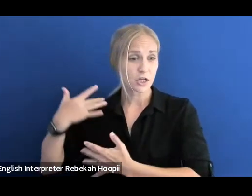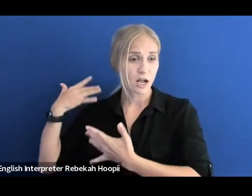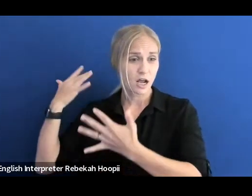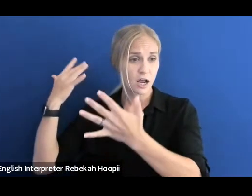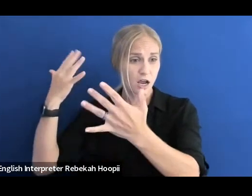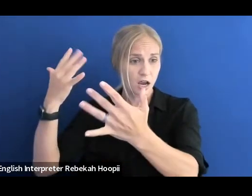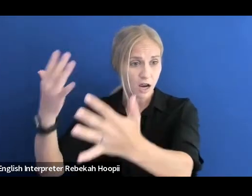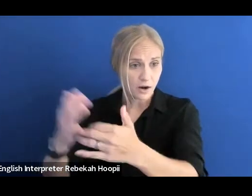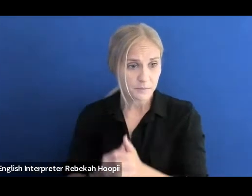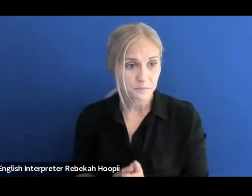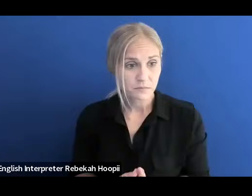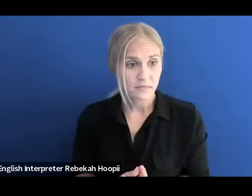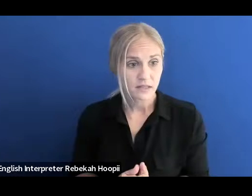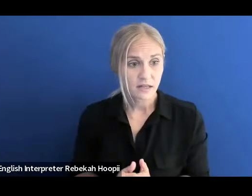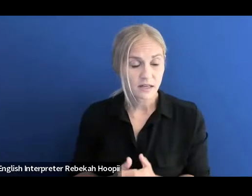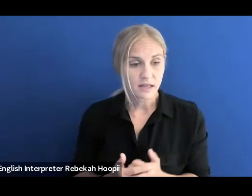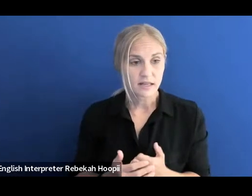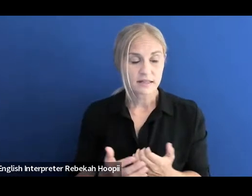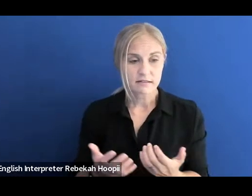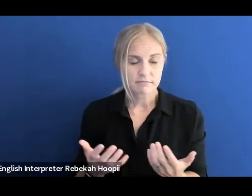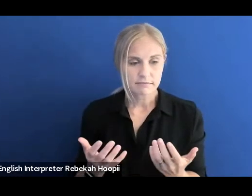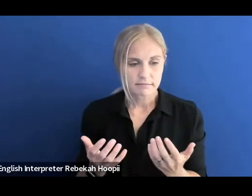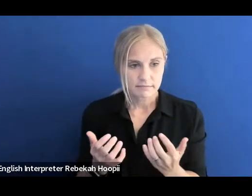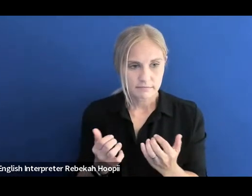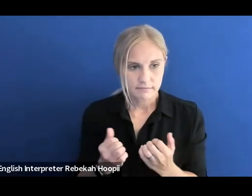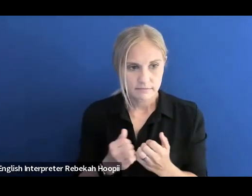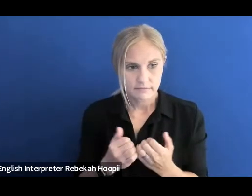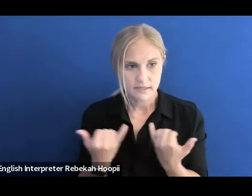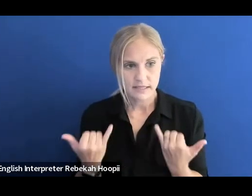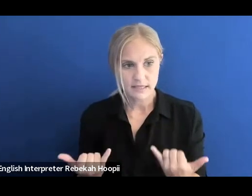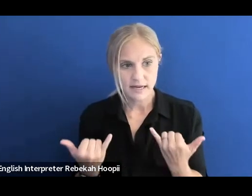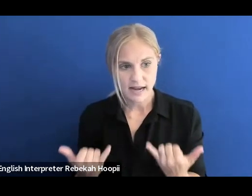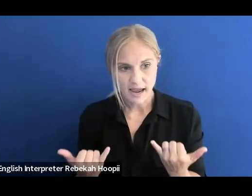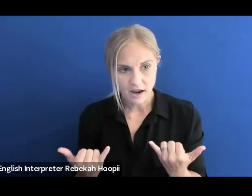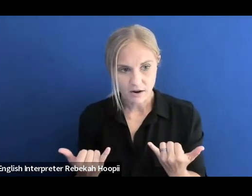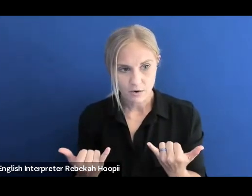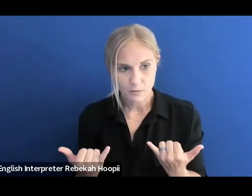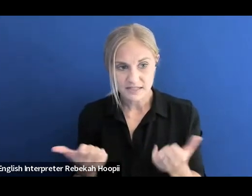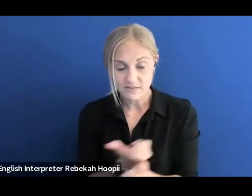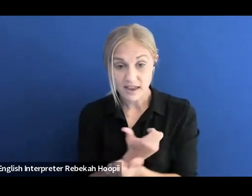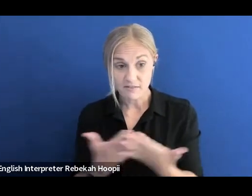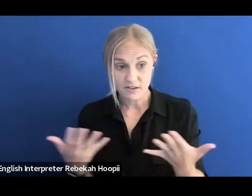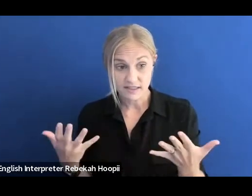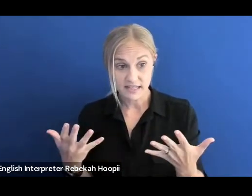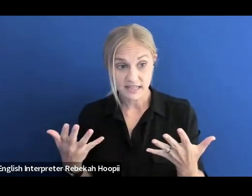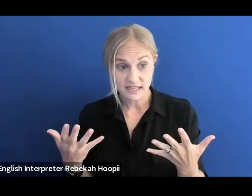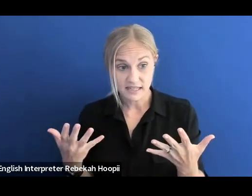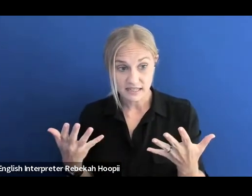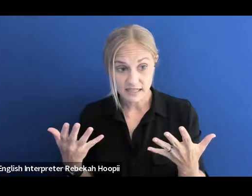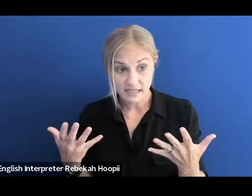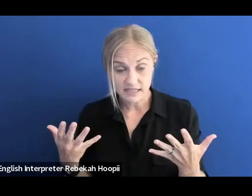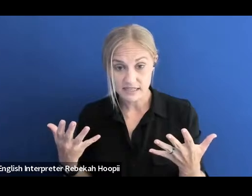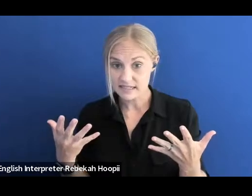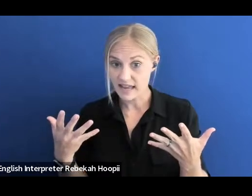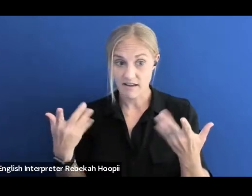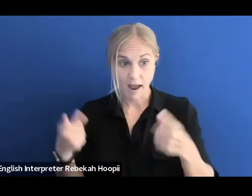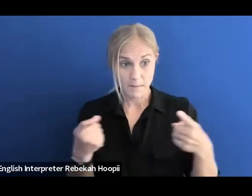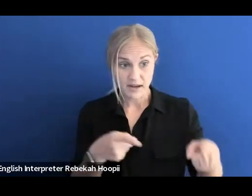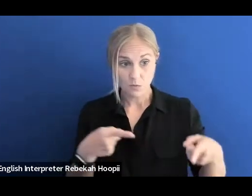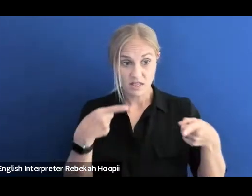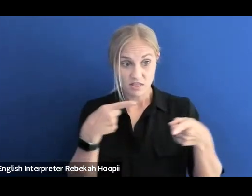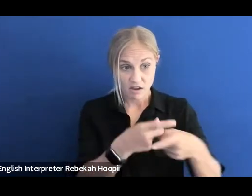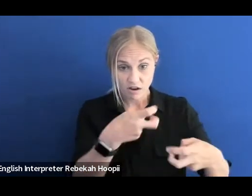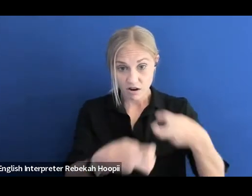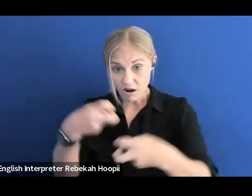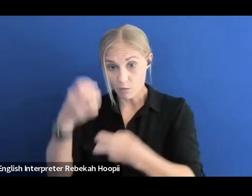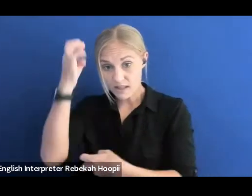becoming at least food sovereign. Now, because of the things that are being ginned up in terms of conflict, not only in